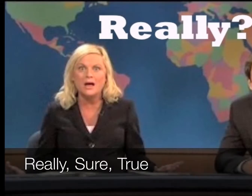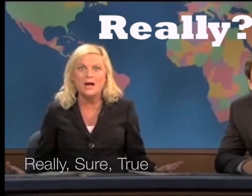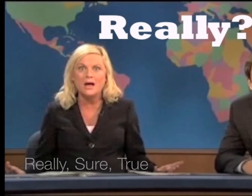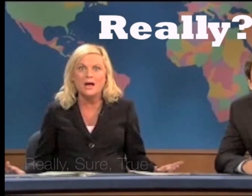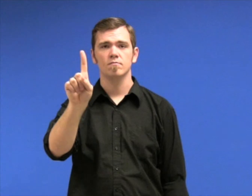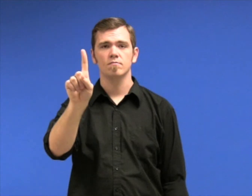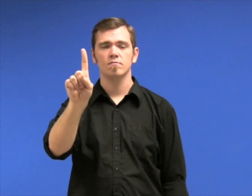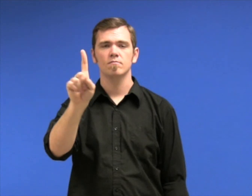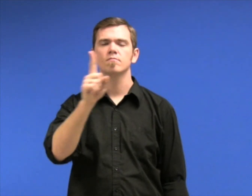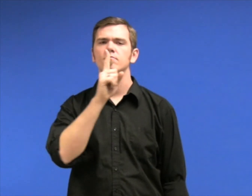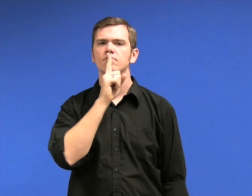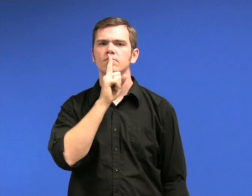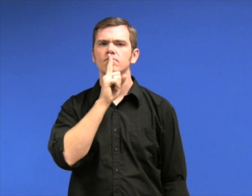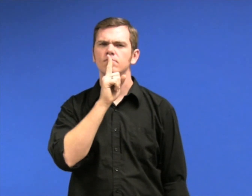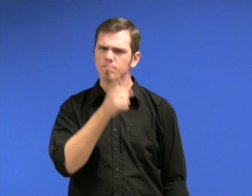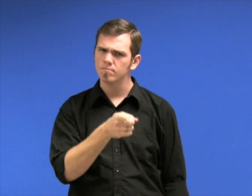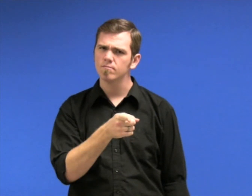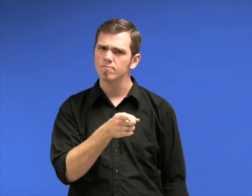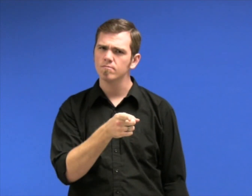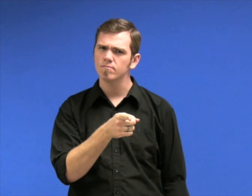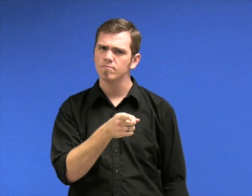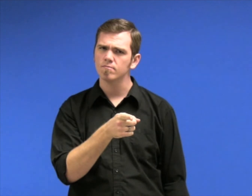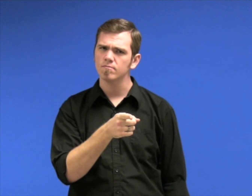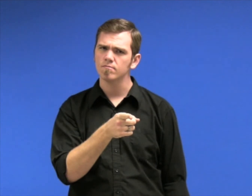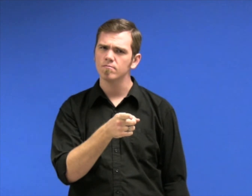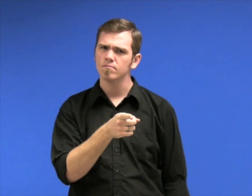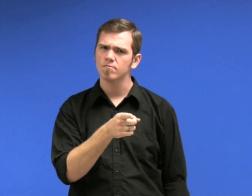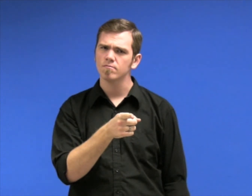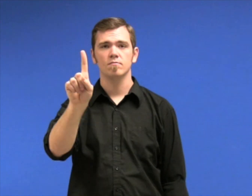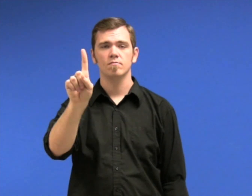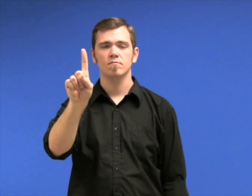true is really?